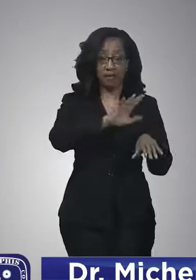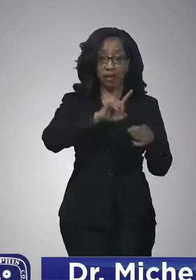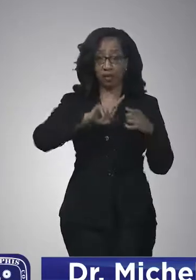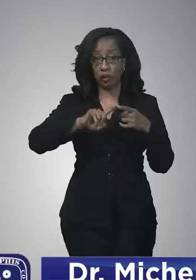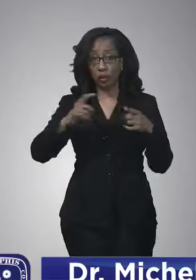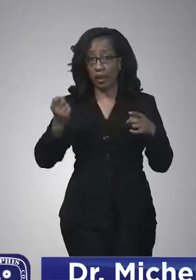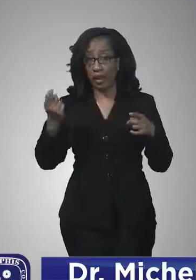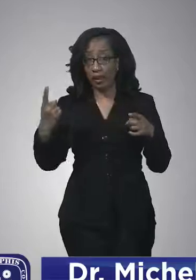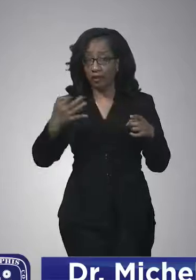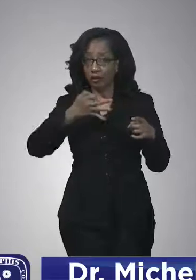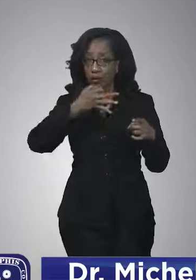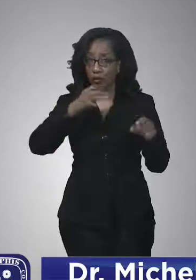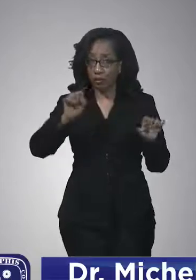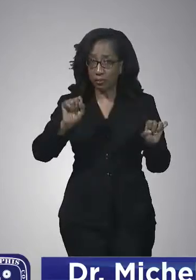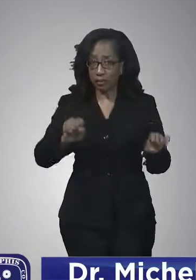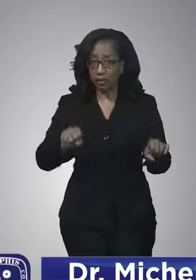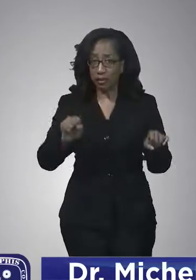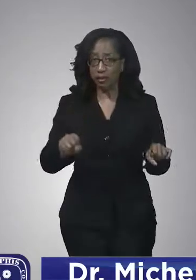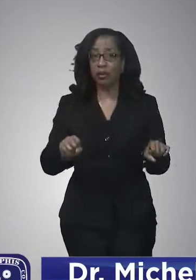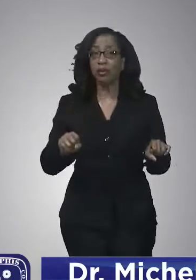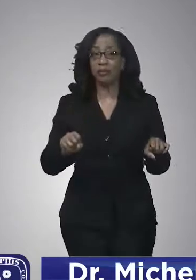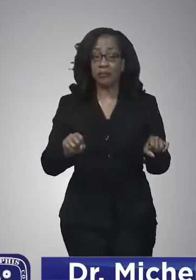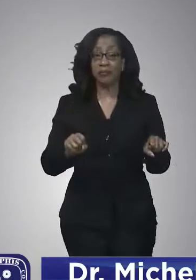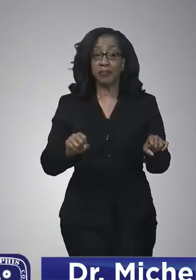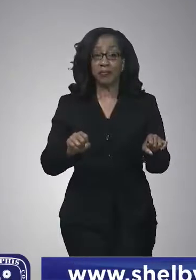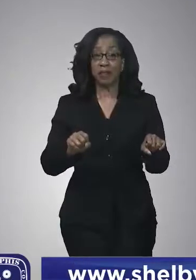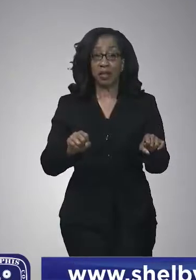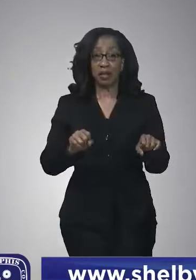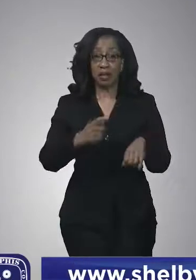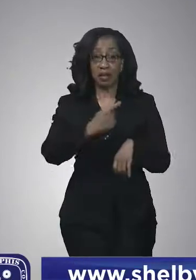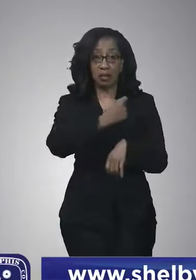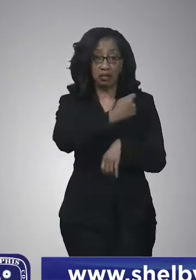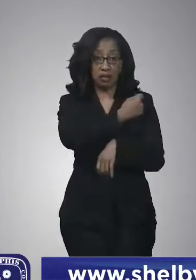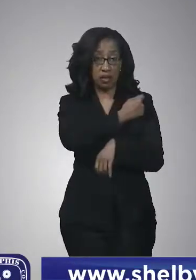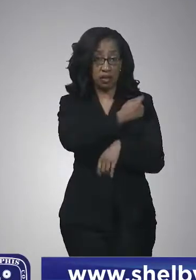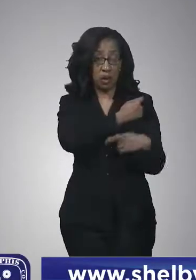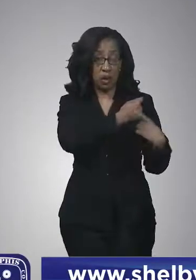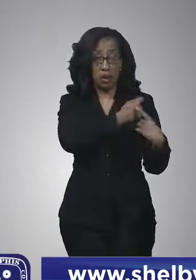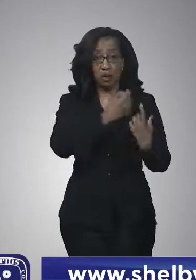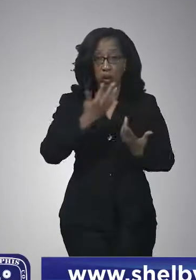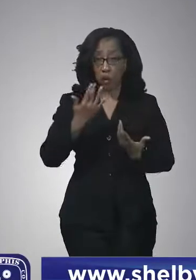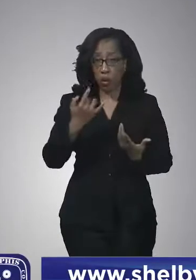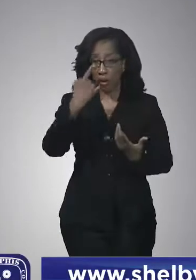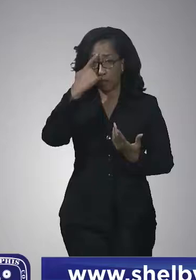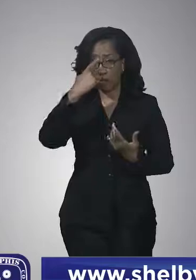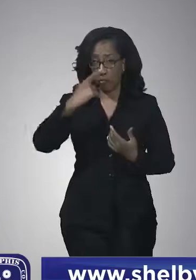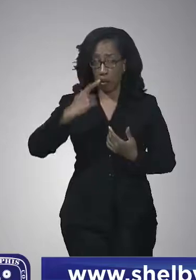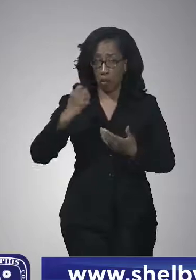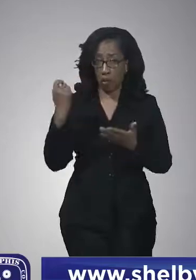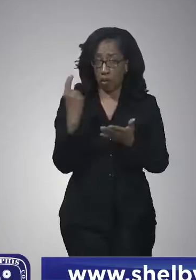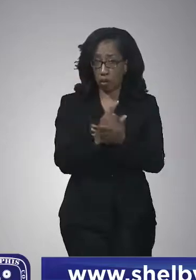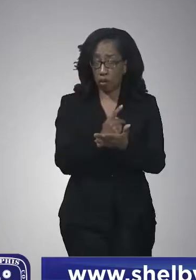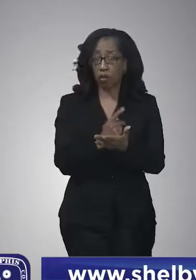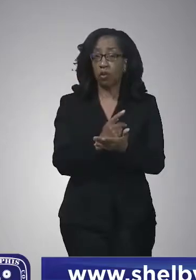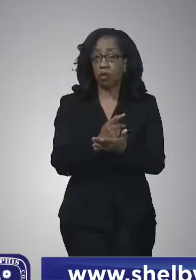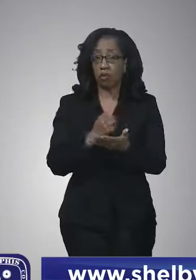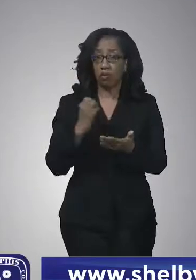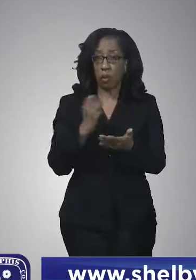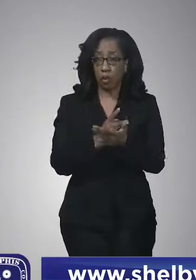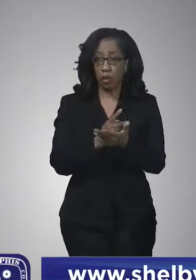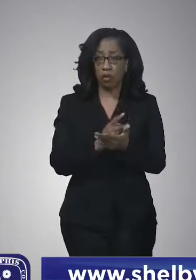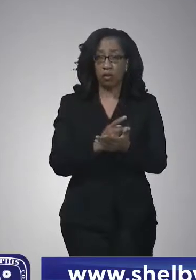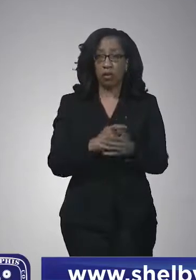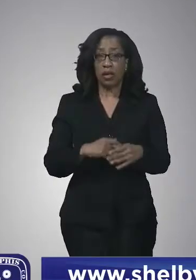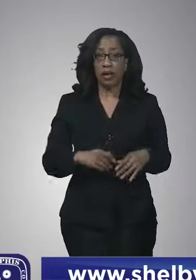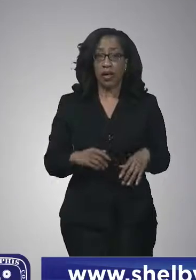as soon as possible after those vaccinations are authorized, and we know that those meetings with the FDA and the CDC